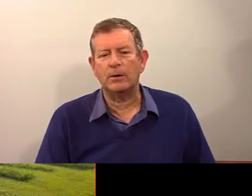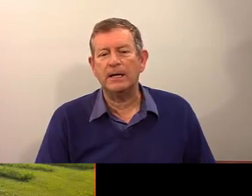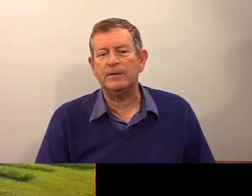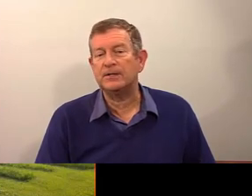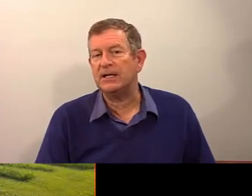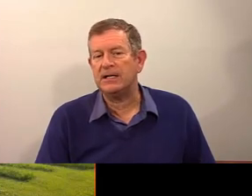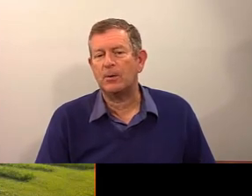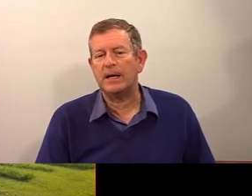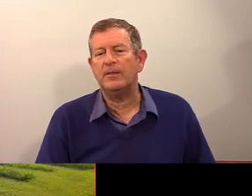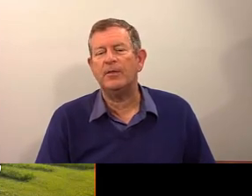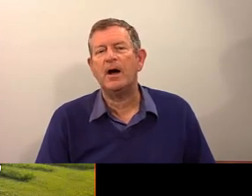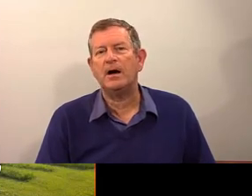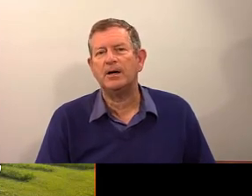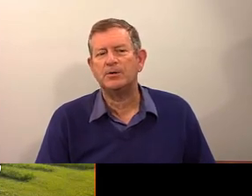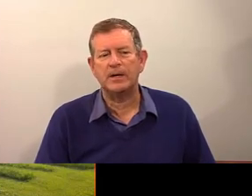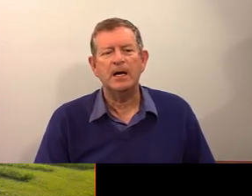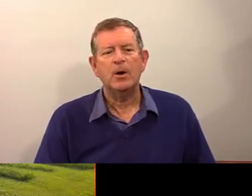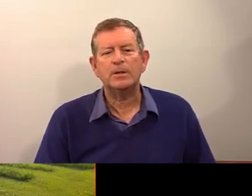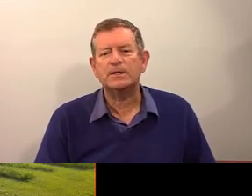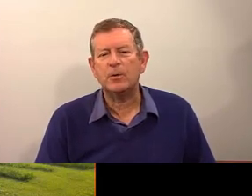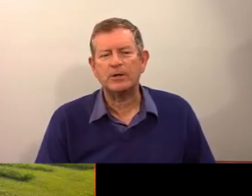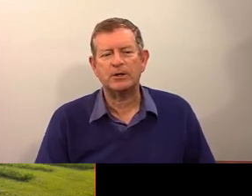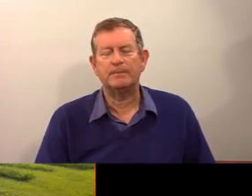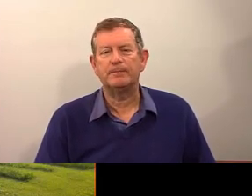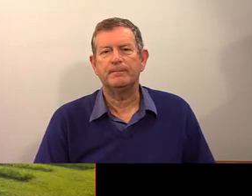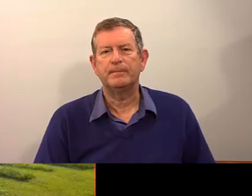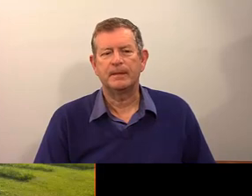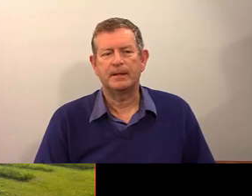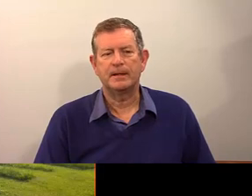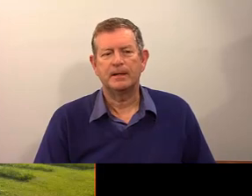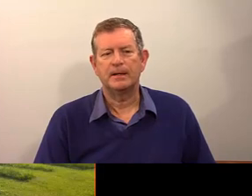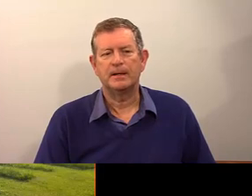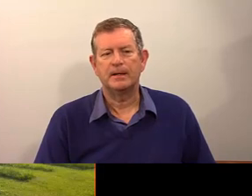in the city or in the country. What's the question?